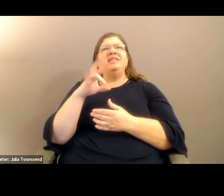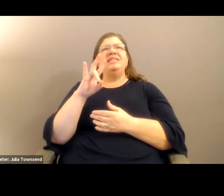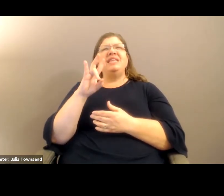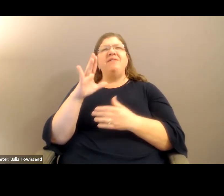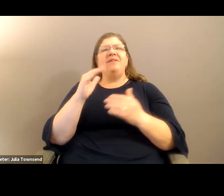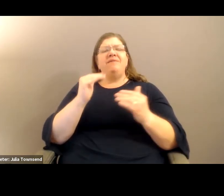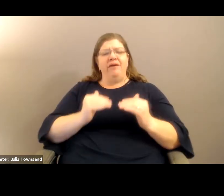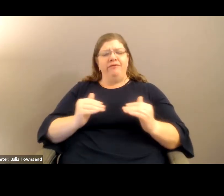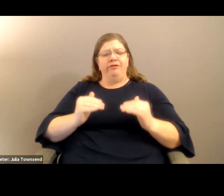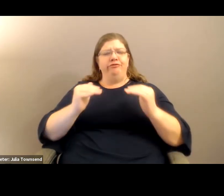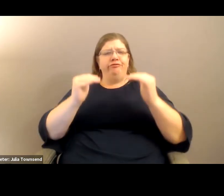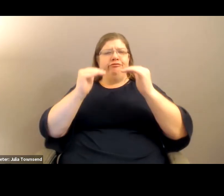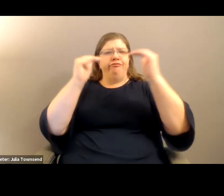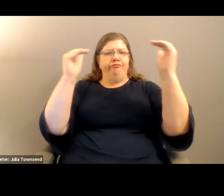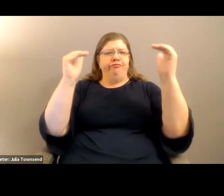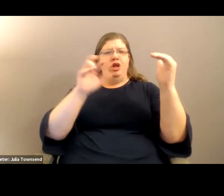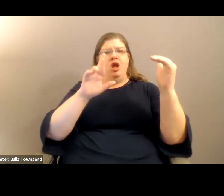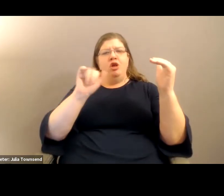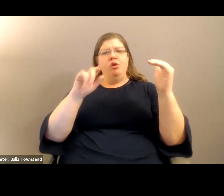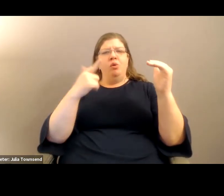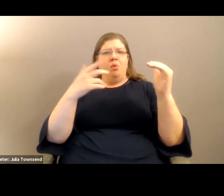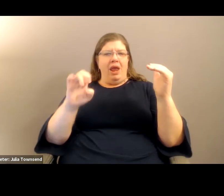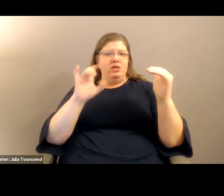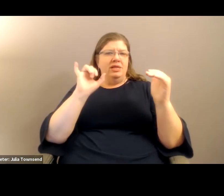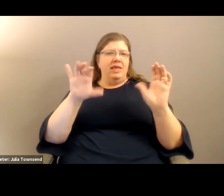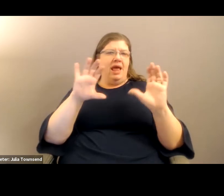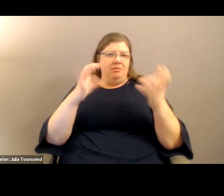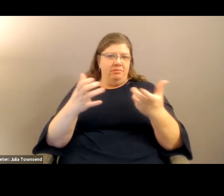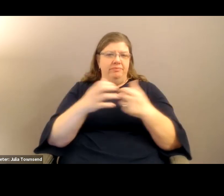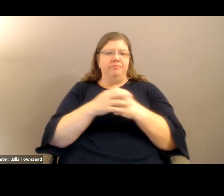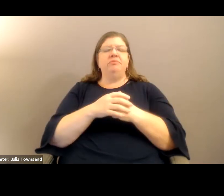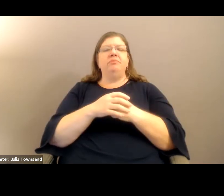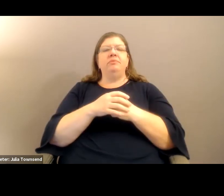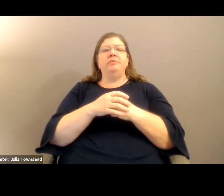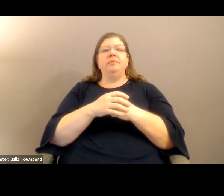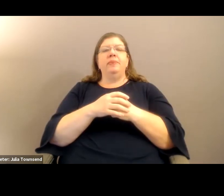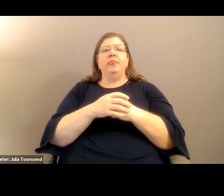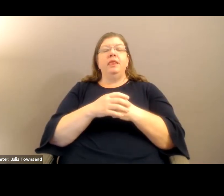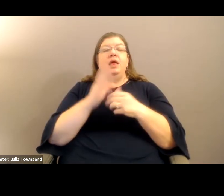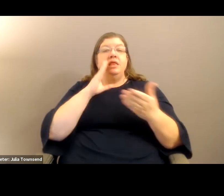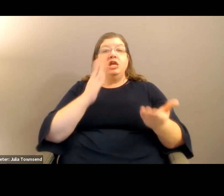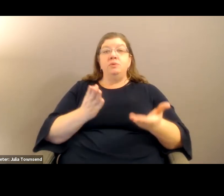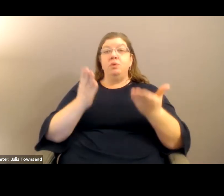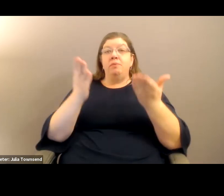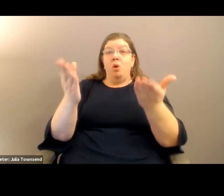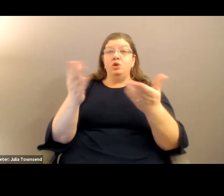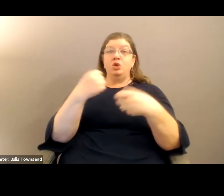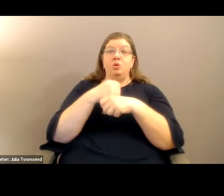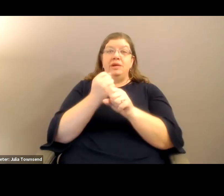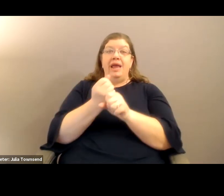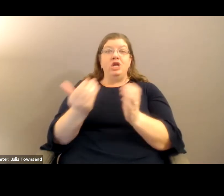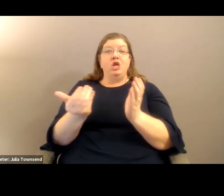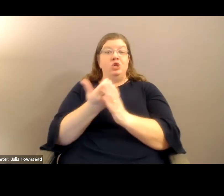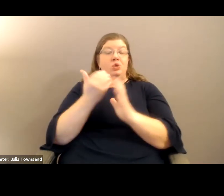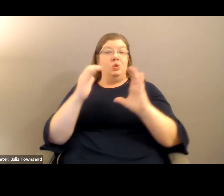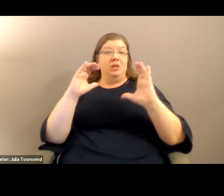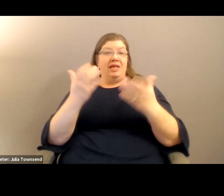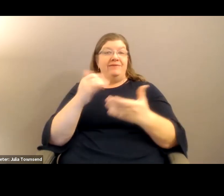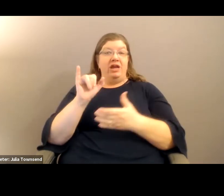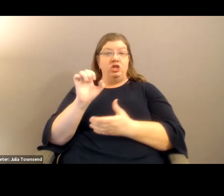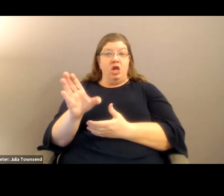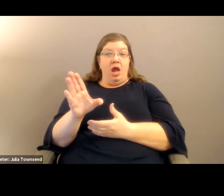classified salary schedule, so that gives you a little bit of a perspective. This proposal actually creates a new classified